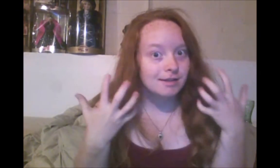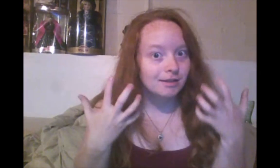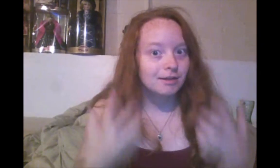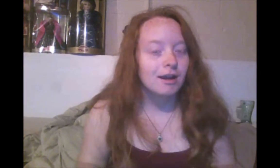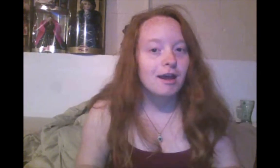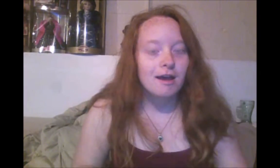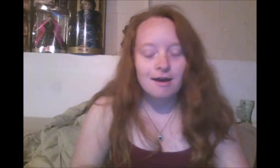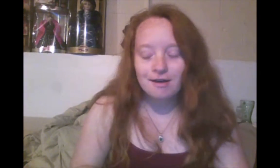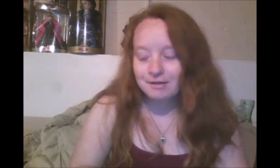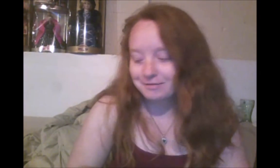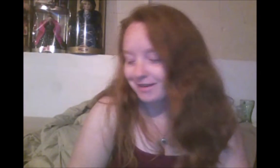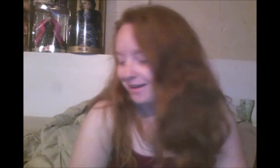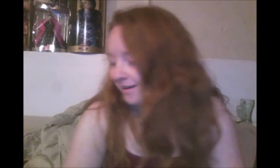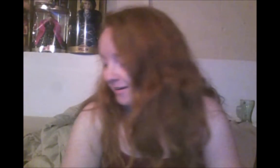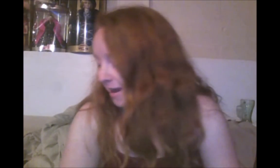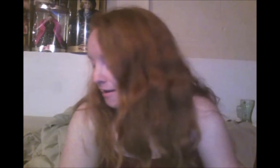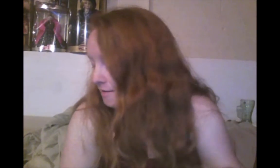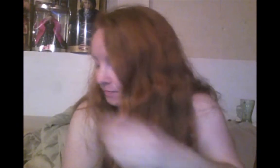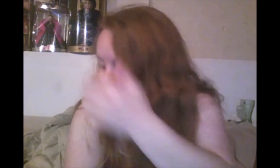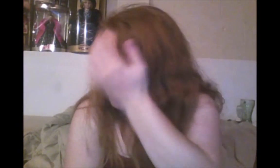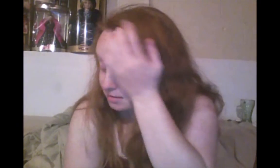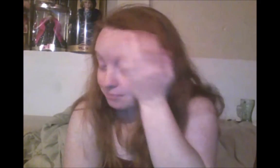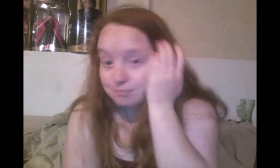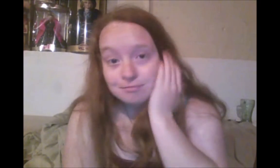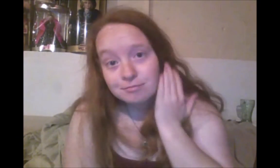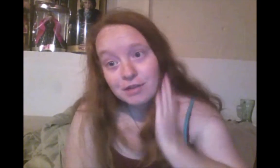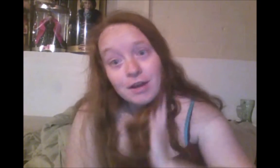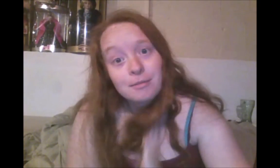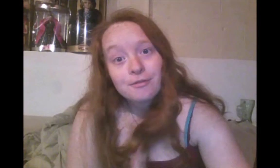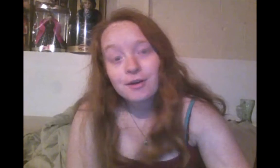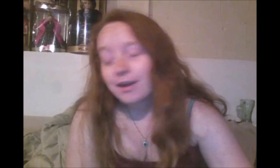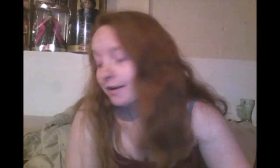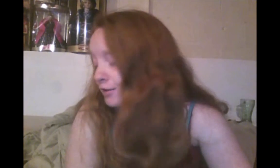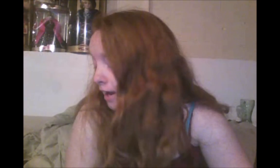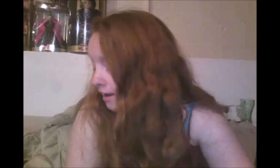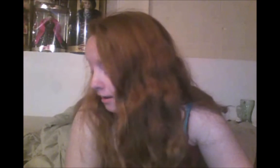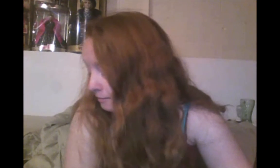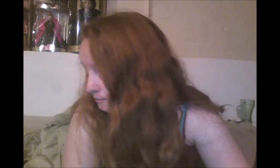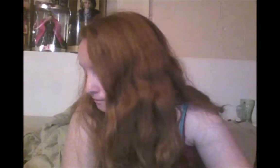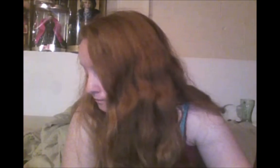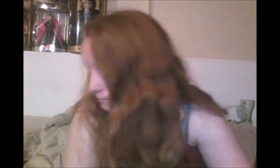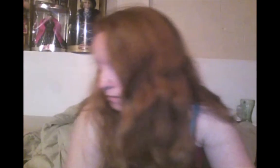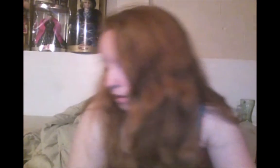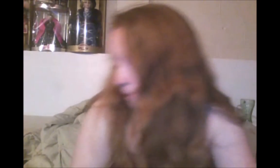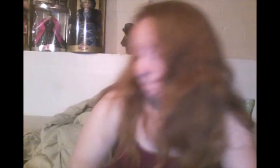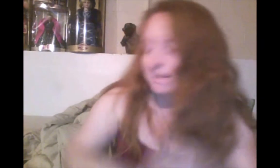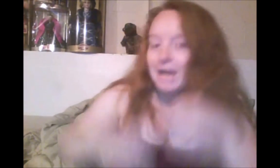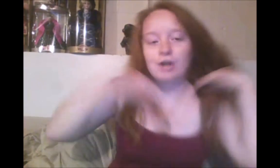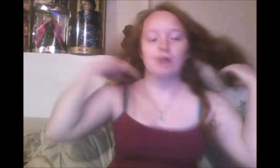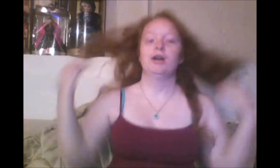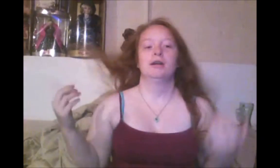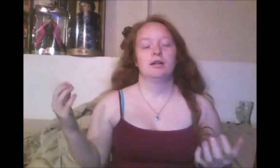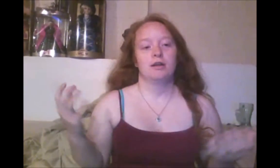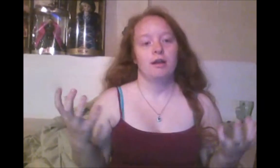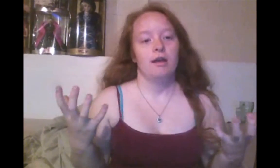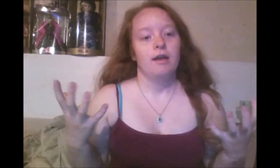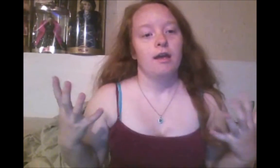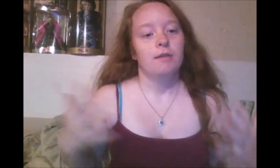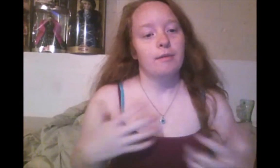tiger. Okay, let's move on before I get off track again. Bear. Remember how we